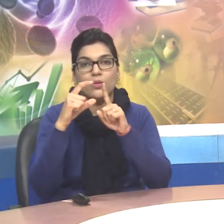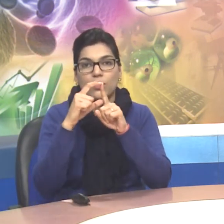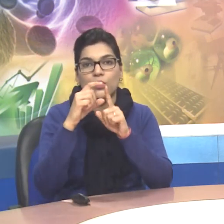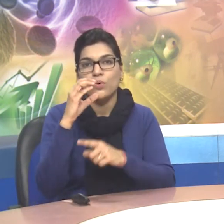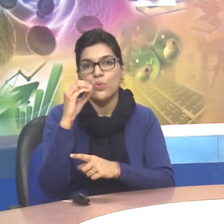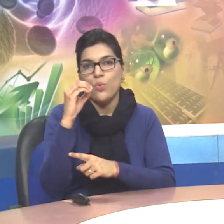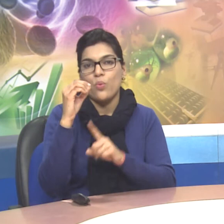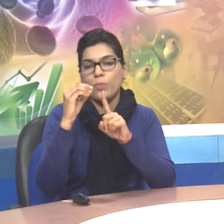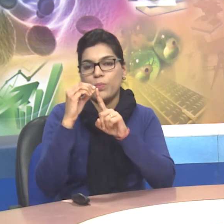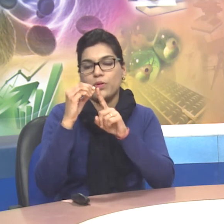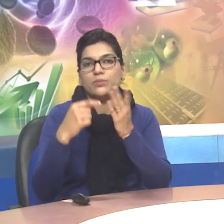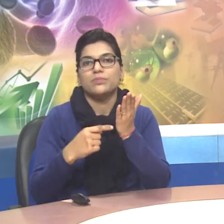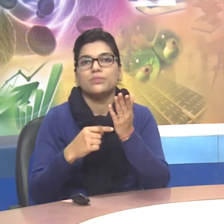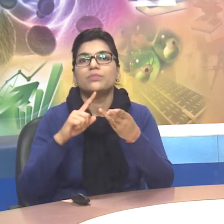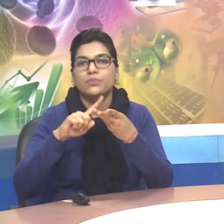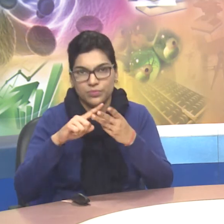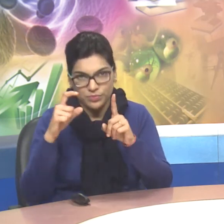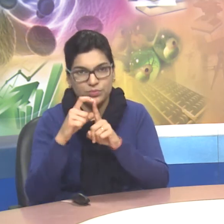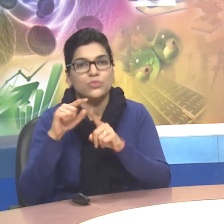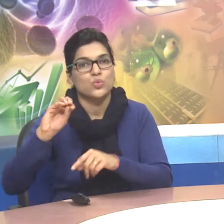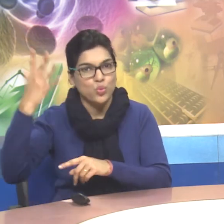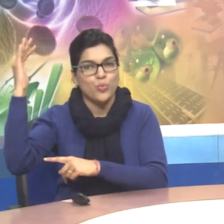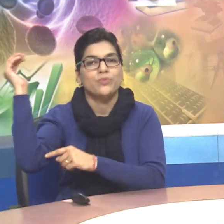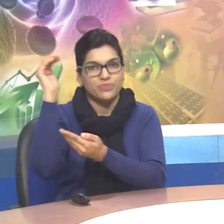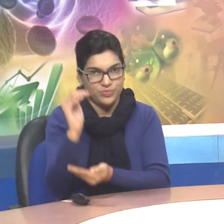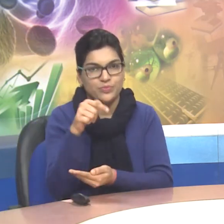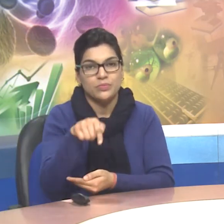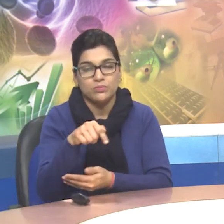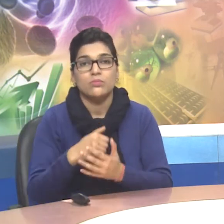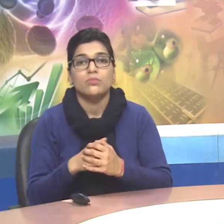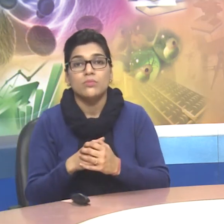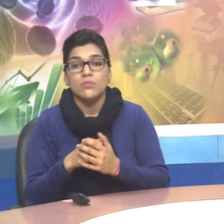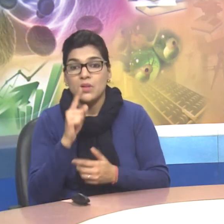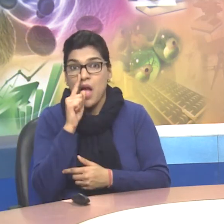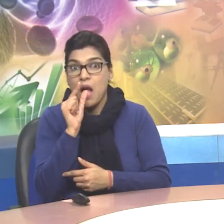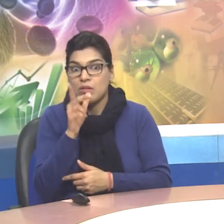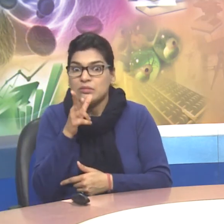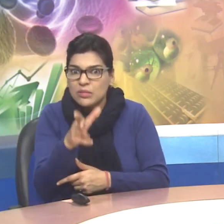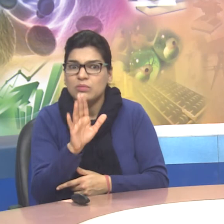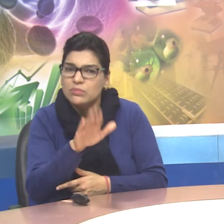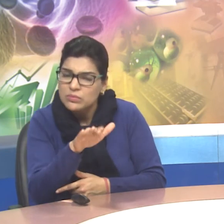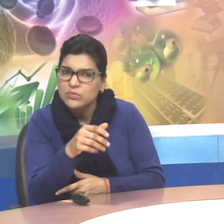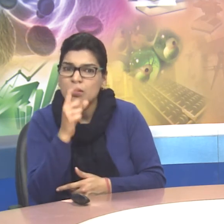syllable she uttered. I told her the way they do.